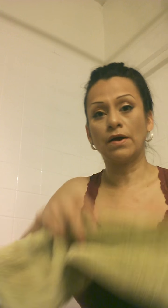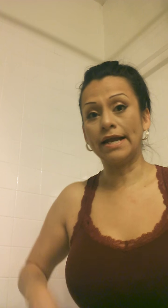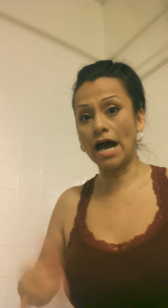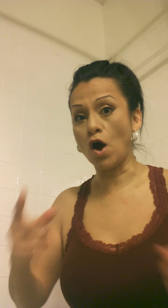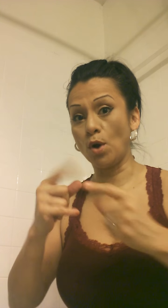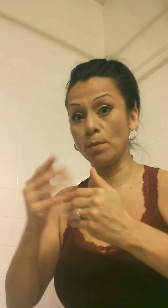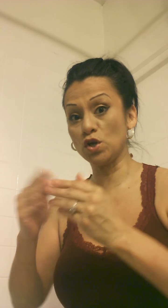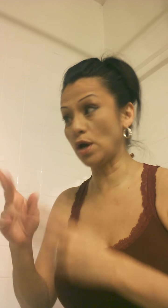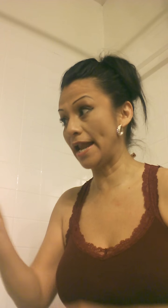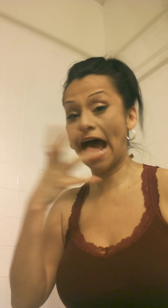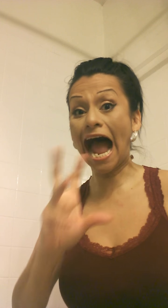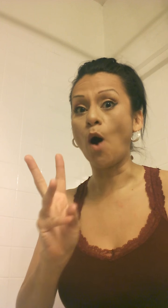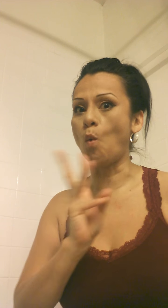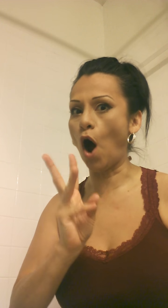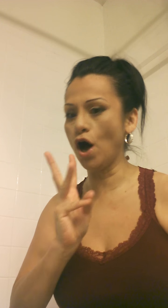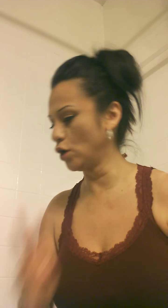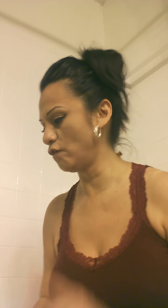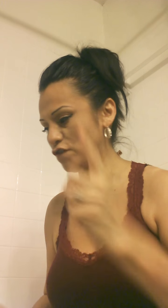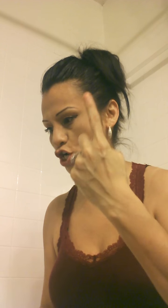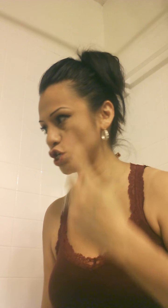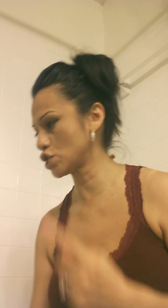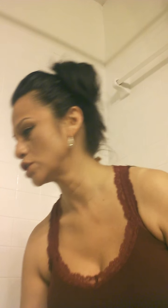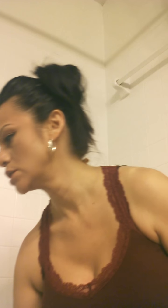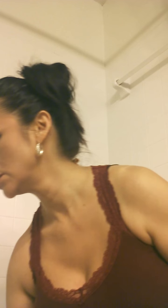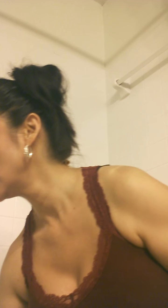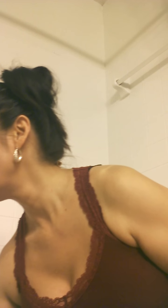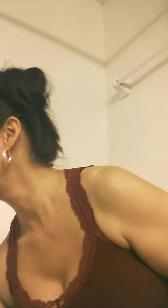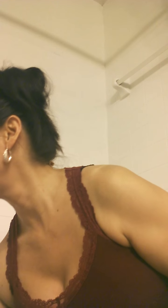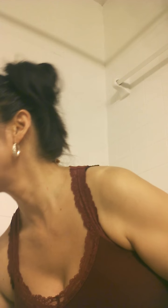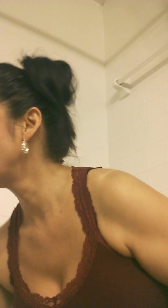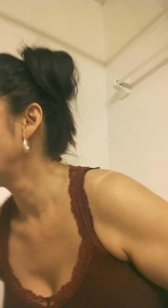Hello. Yeah. Now, what we do is hot water first.